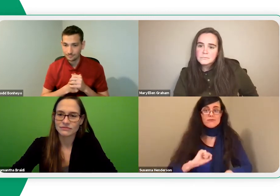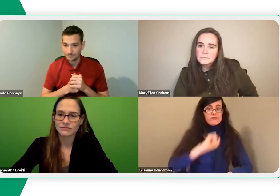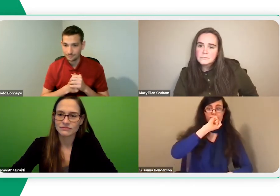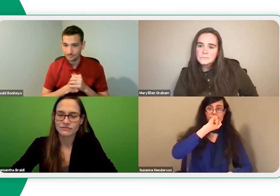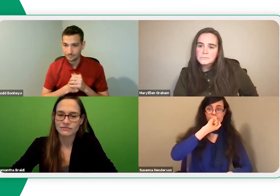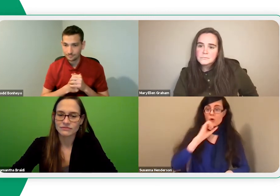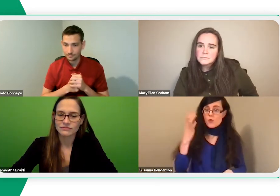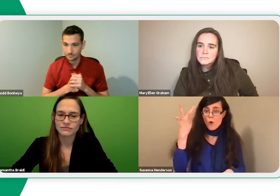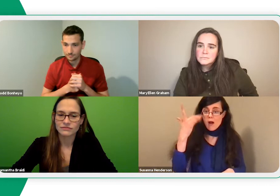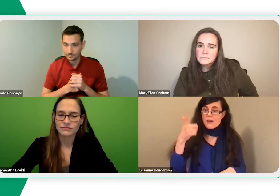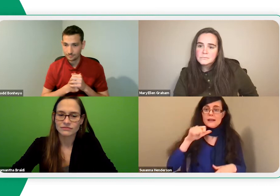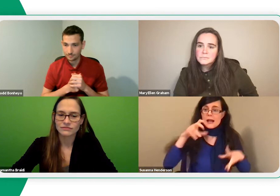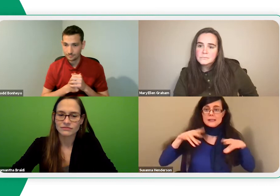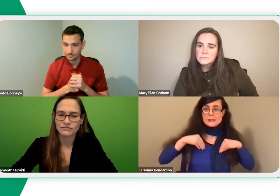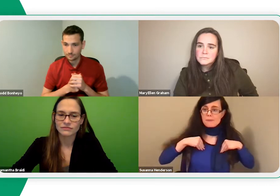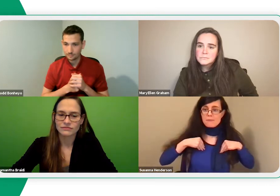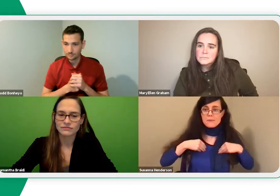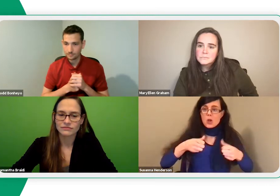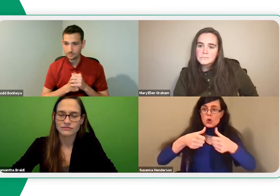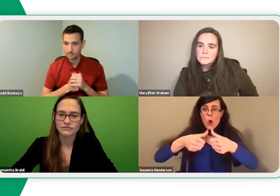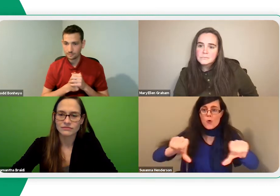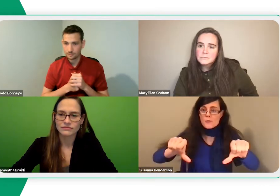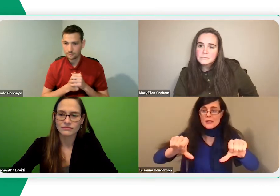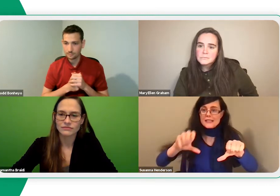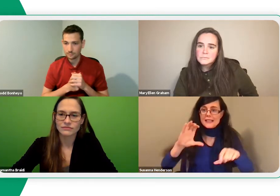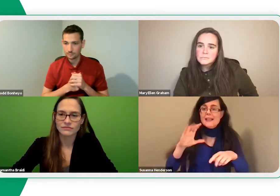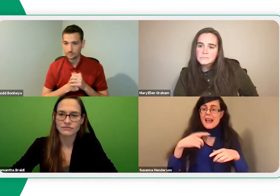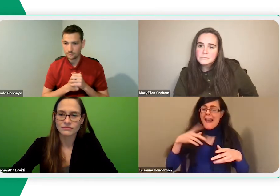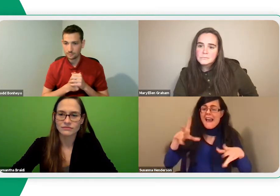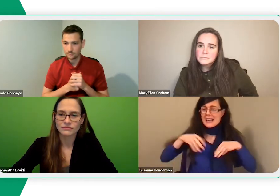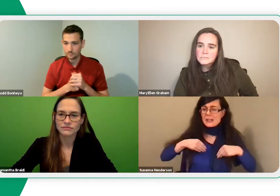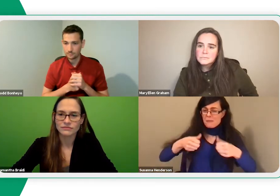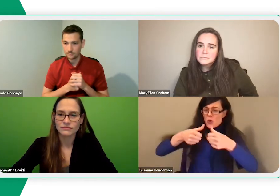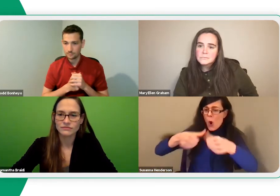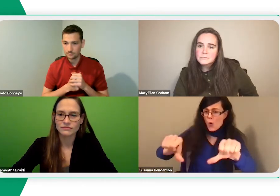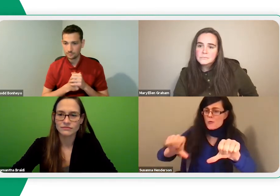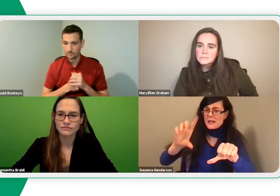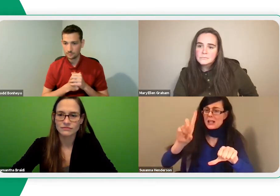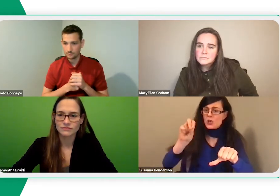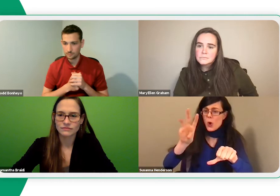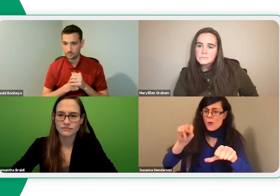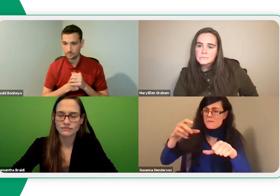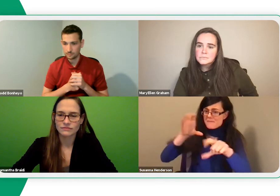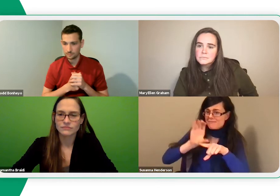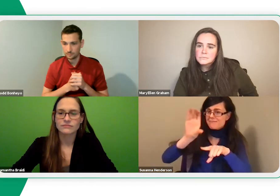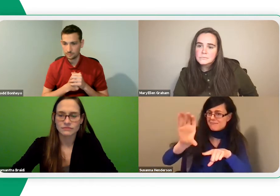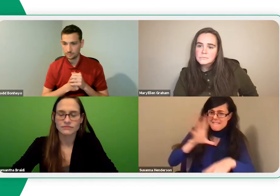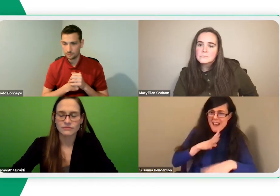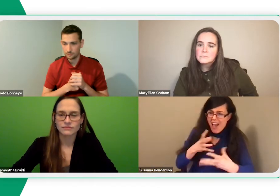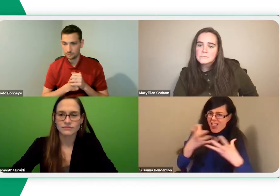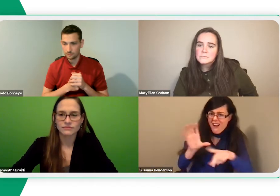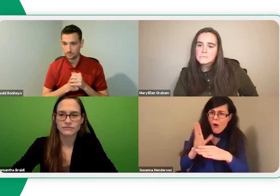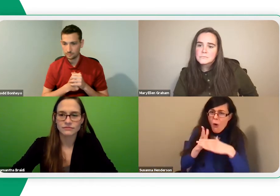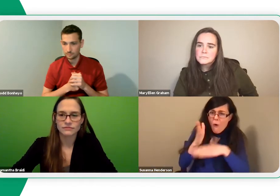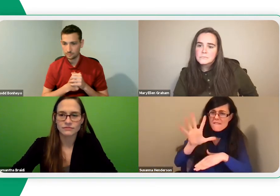payments, I had my own experience with that because they would take a down payment.